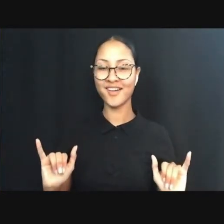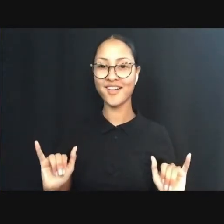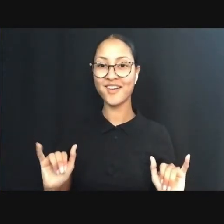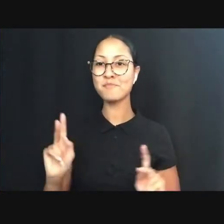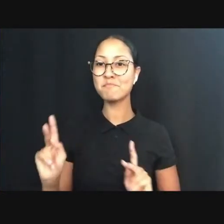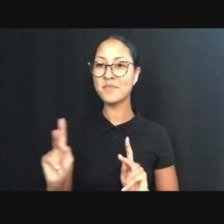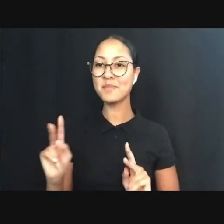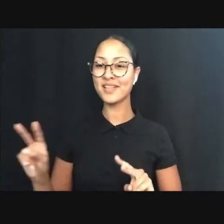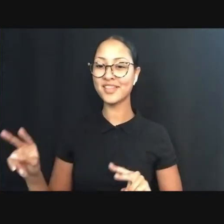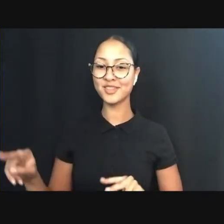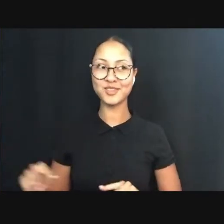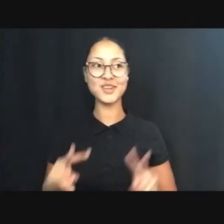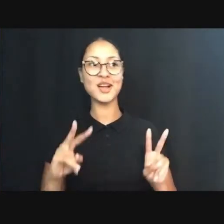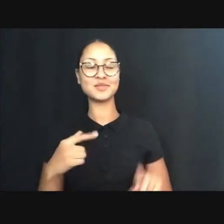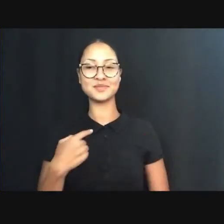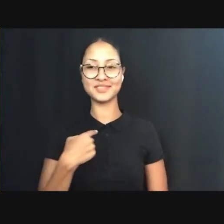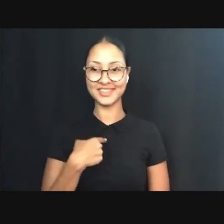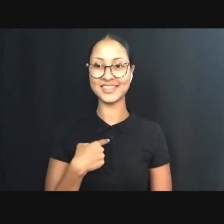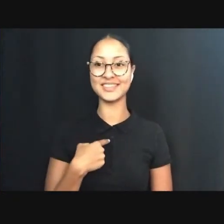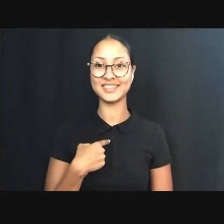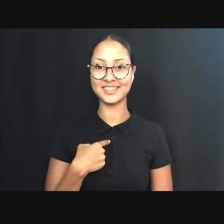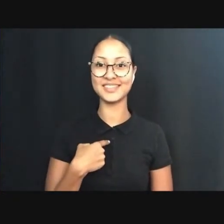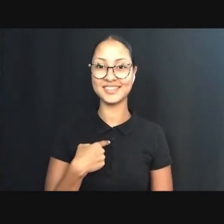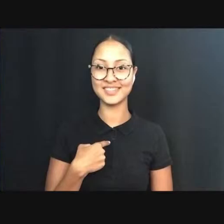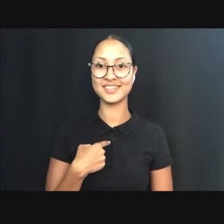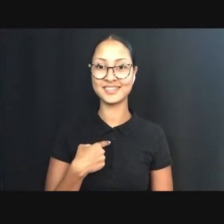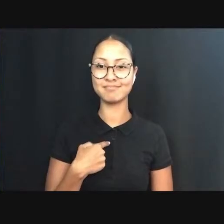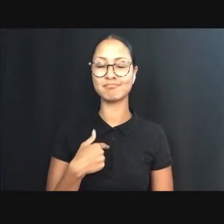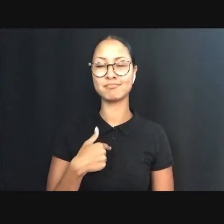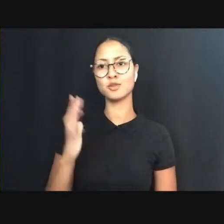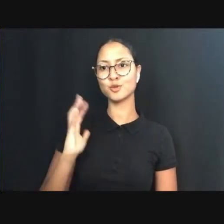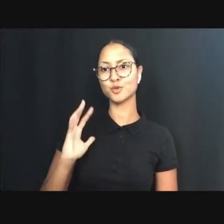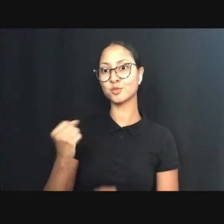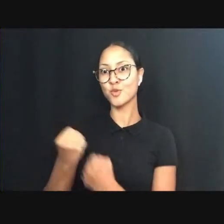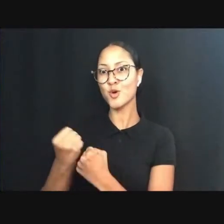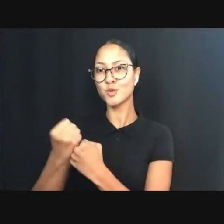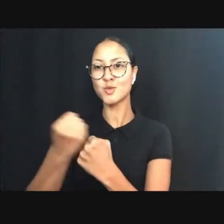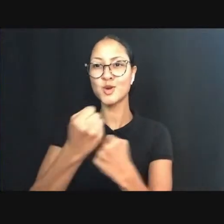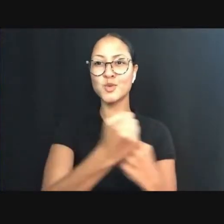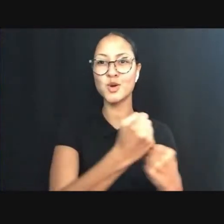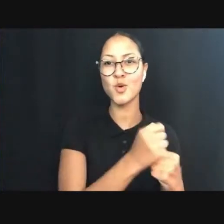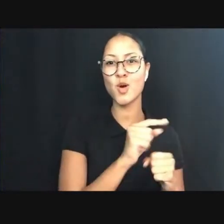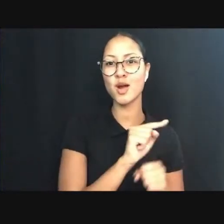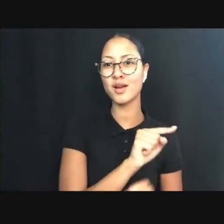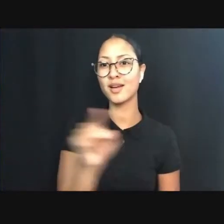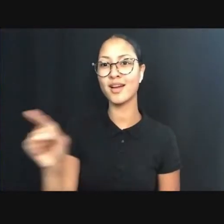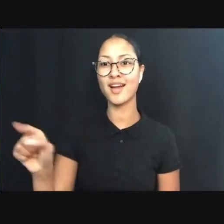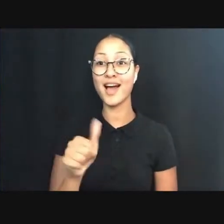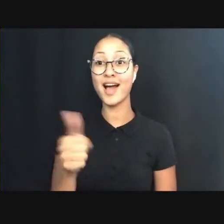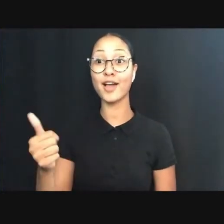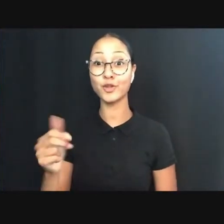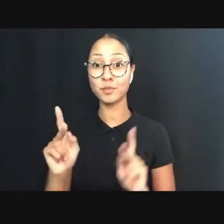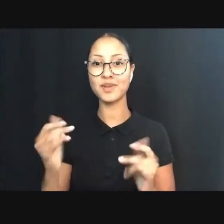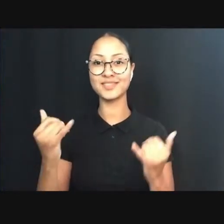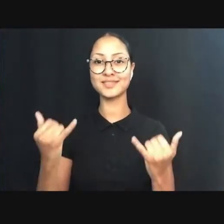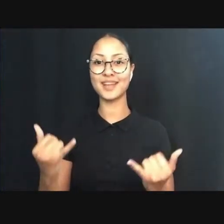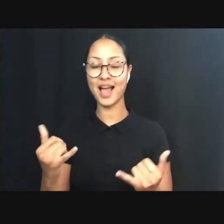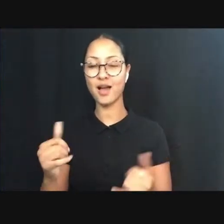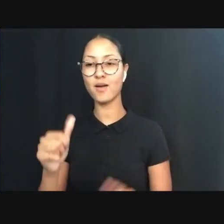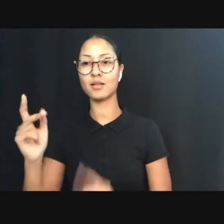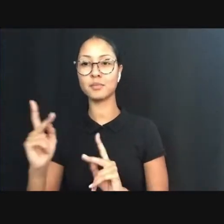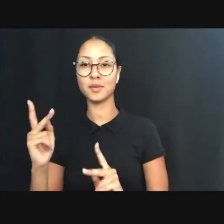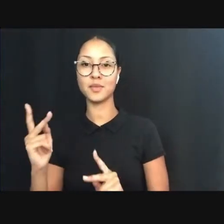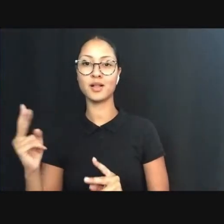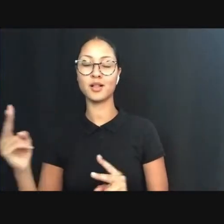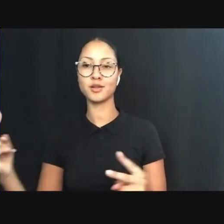know, supporting other people. I also feel like that's a part, that's what you do. That's how I have grown up as an artist, is